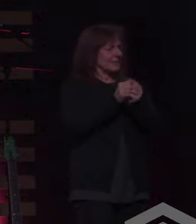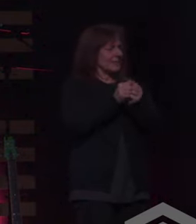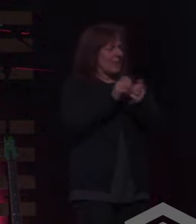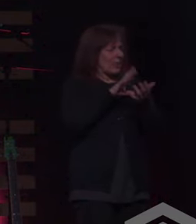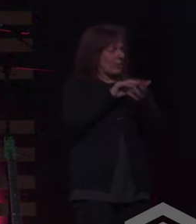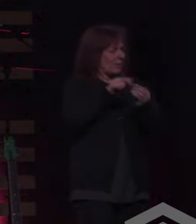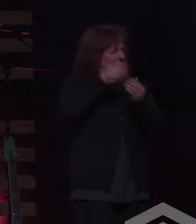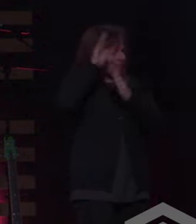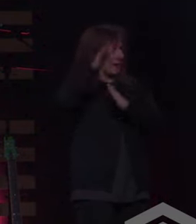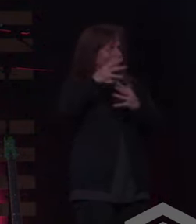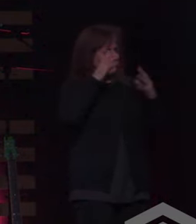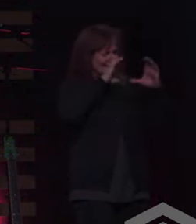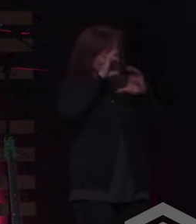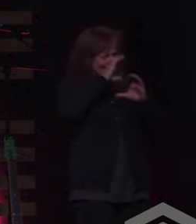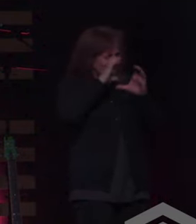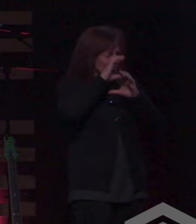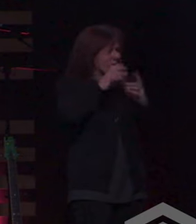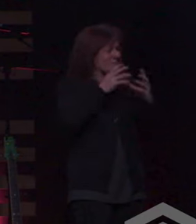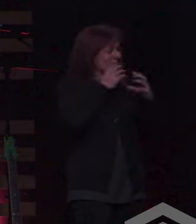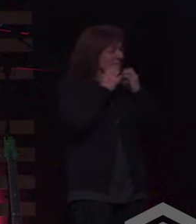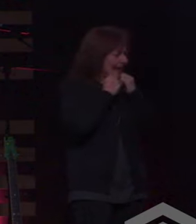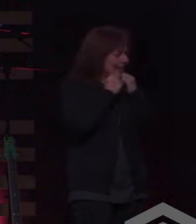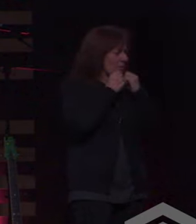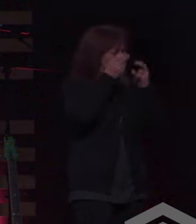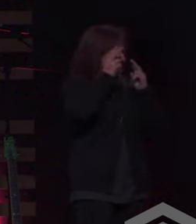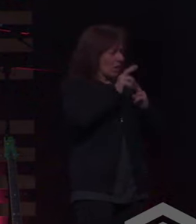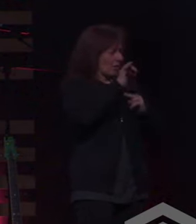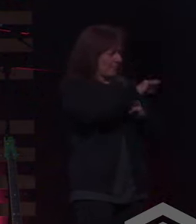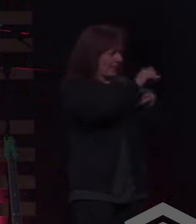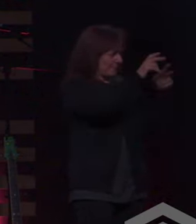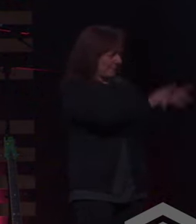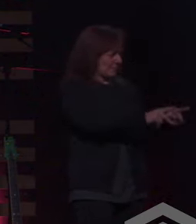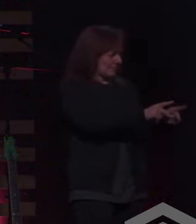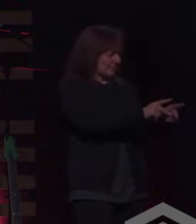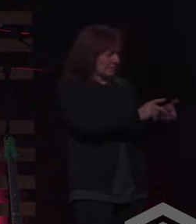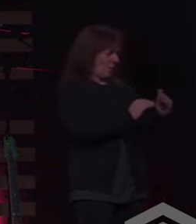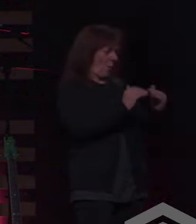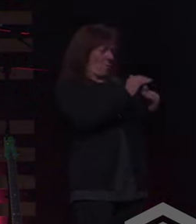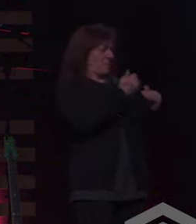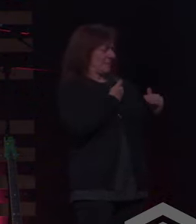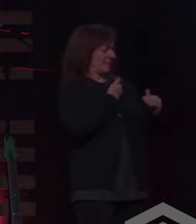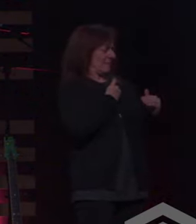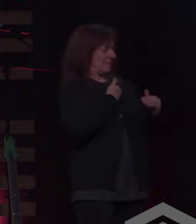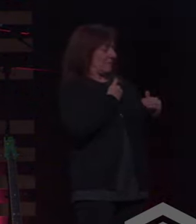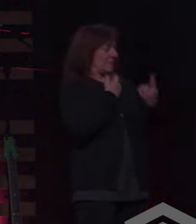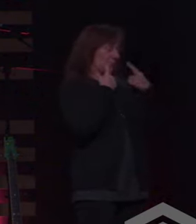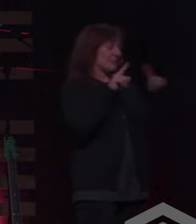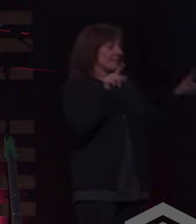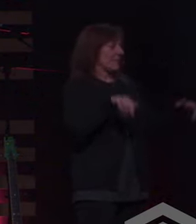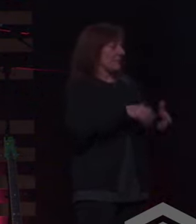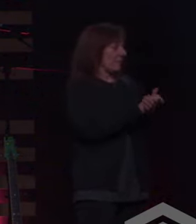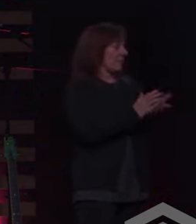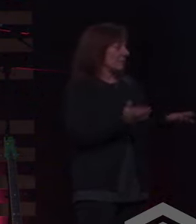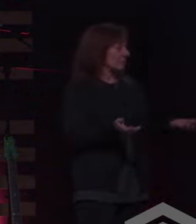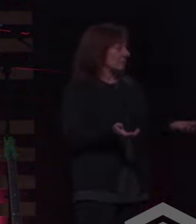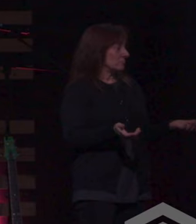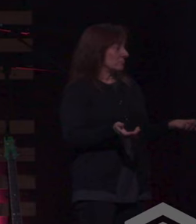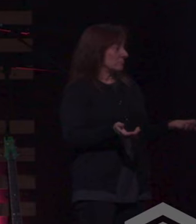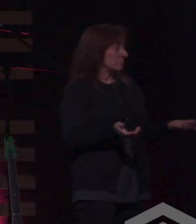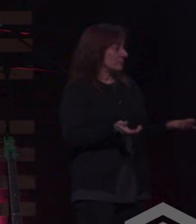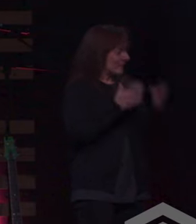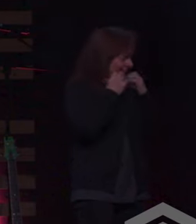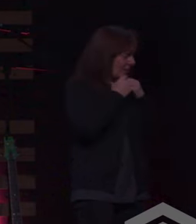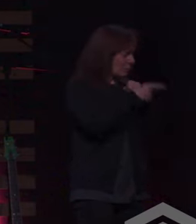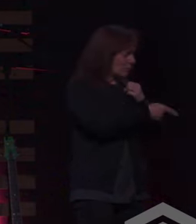I seek to value and honor that other person over myself, I'm going to have a pretty successful marriage, I can promise you that. And that's true for